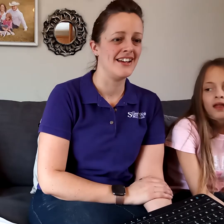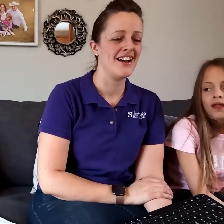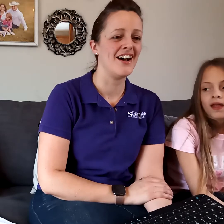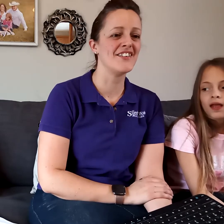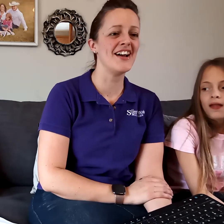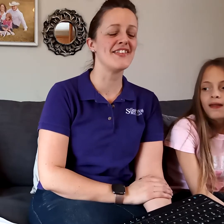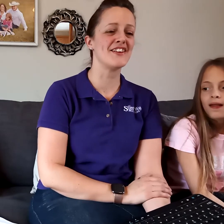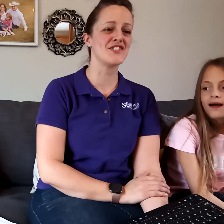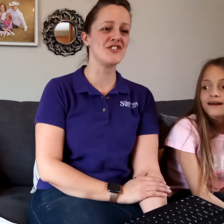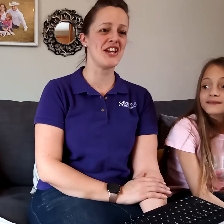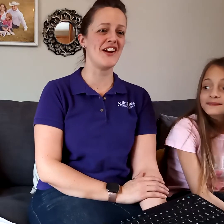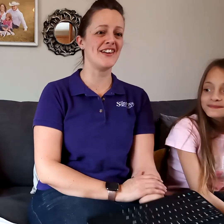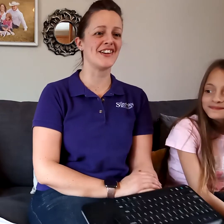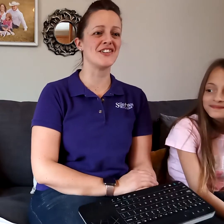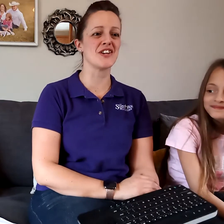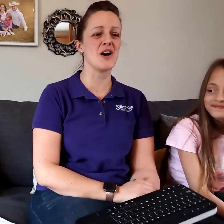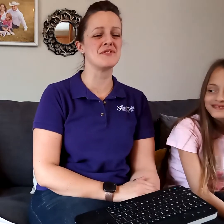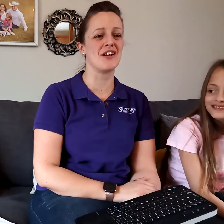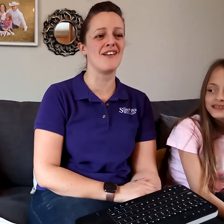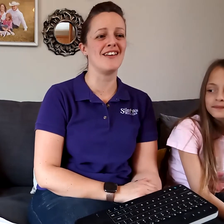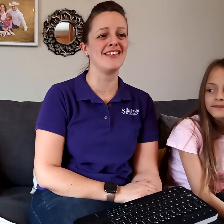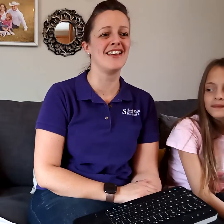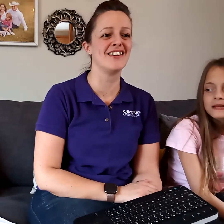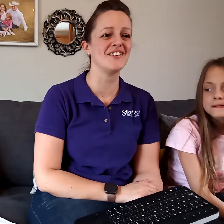All right, there's Charity. Good job, Charity. Thank you.